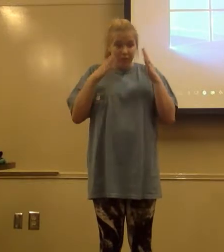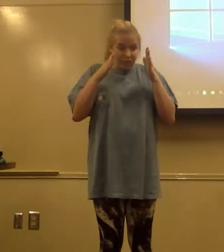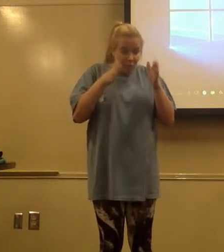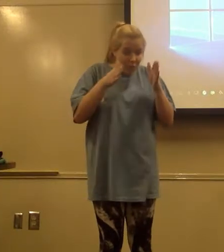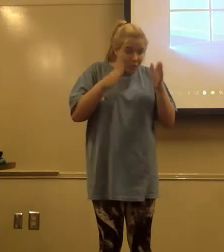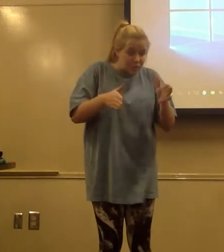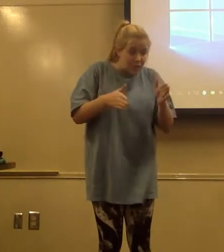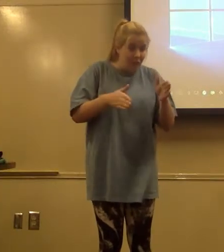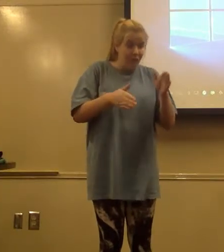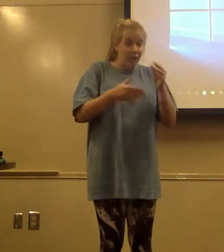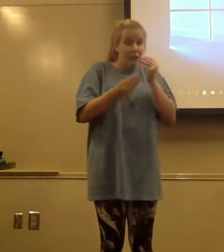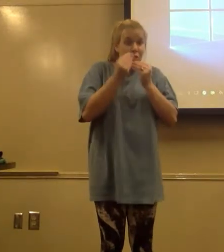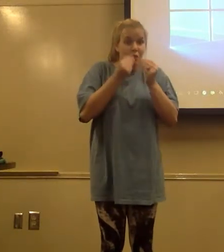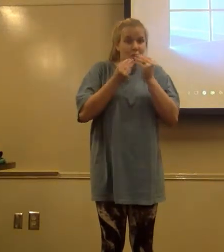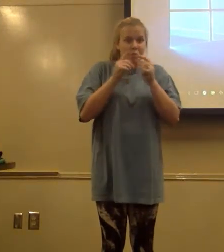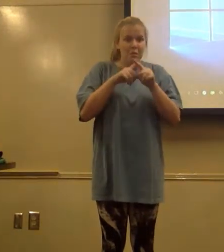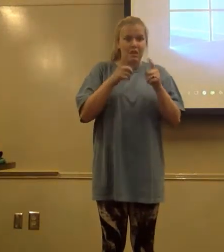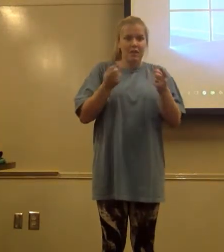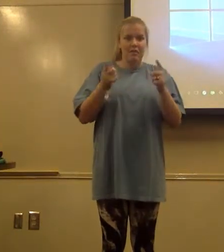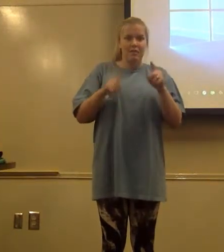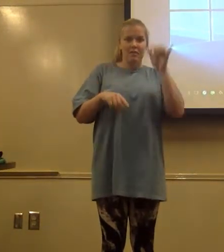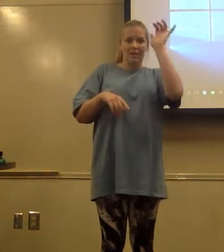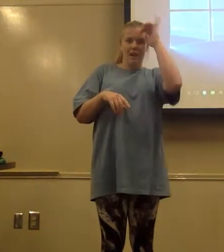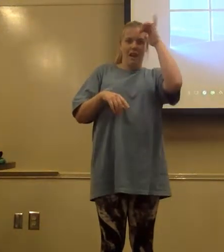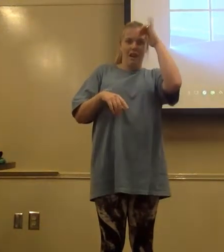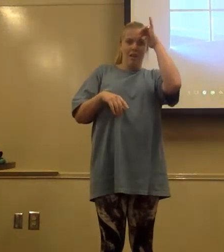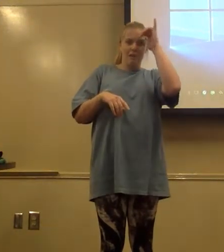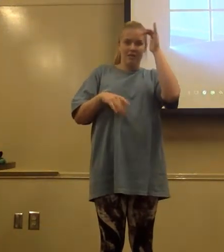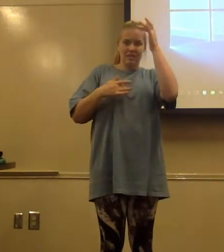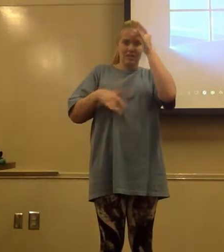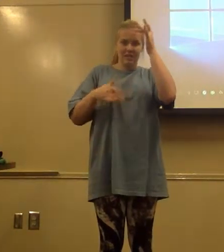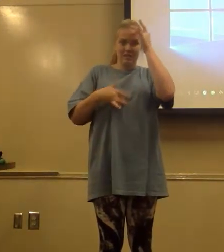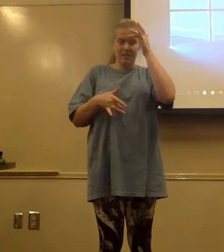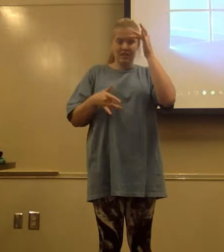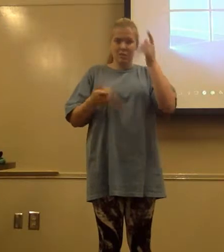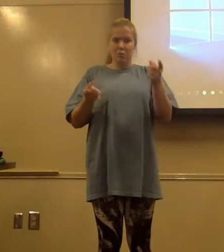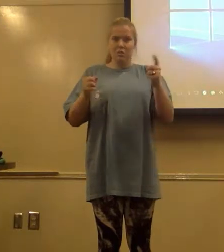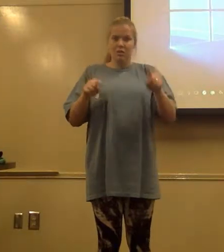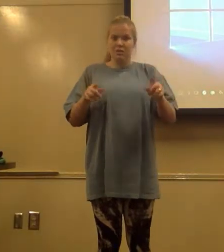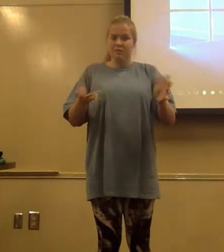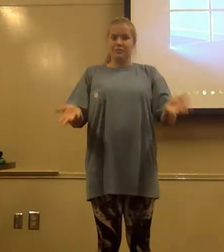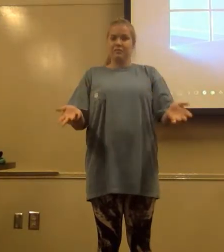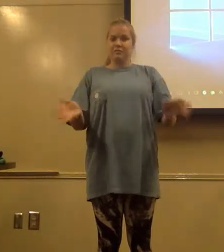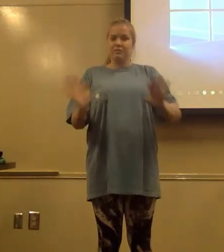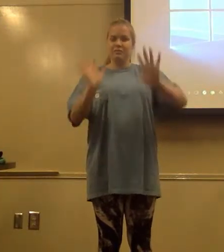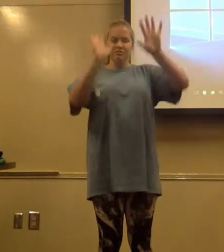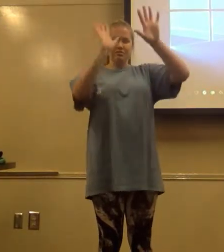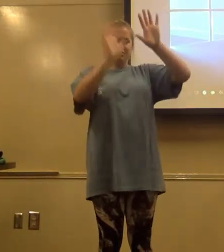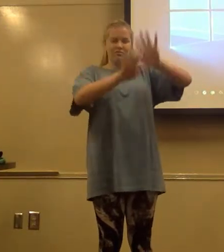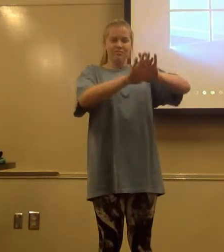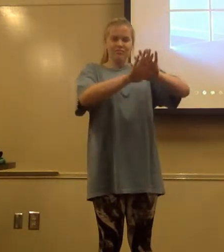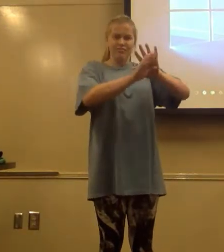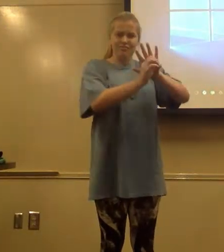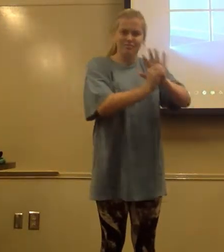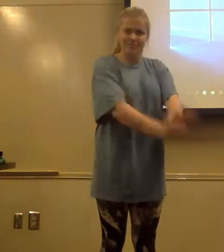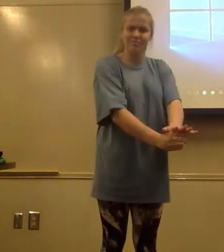then the mad cow debacle came, and they basically dissolved the department, right? Put food safety in charge